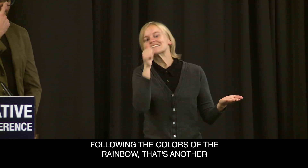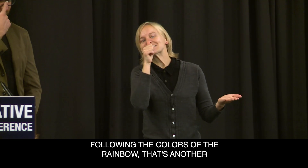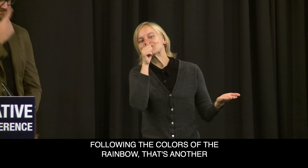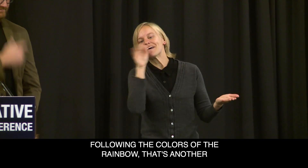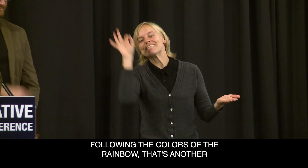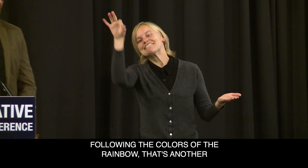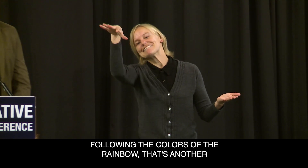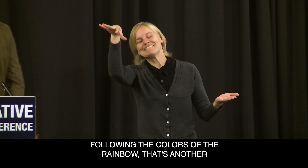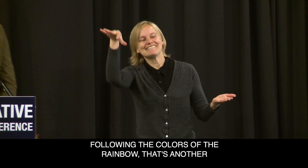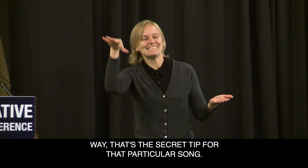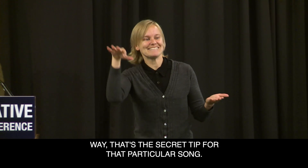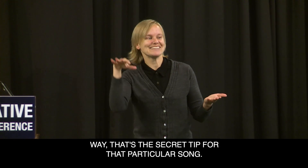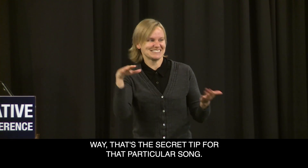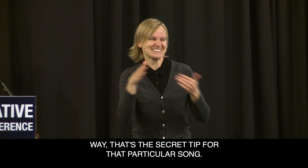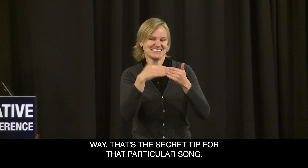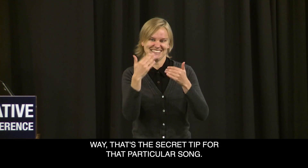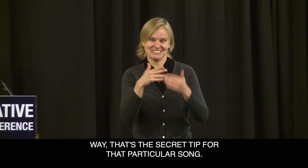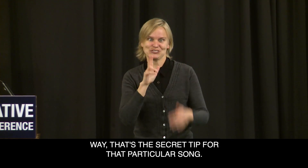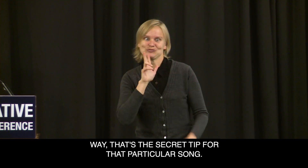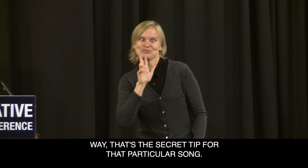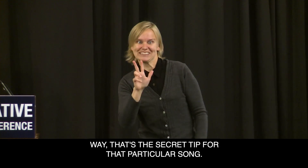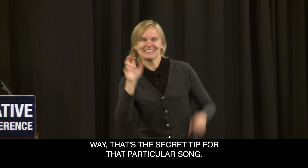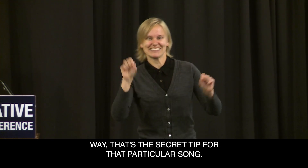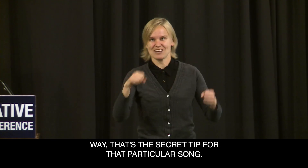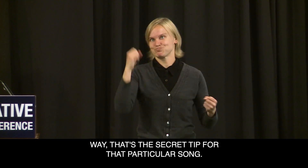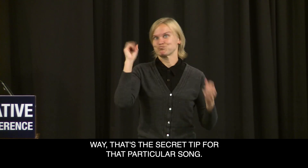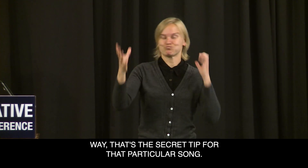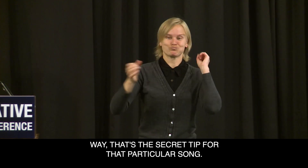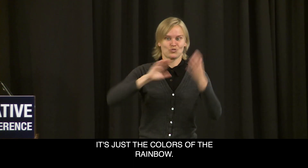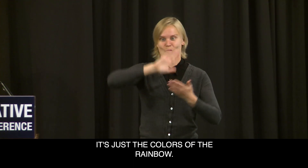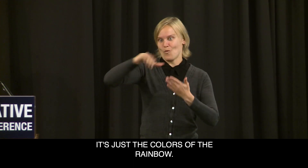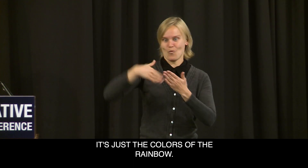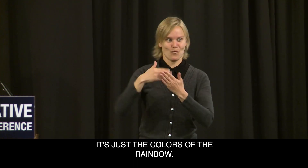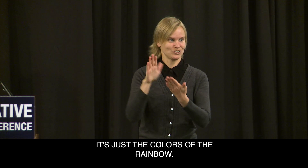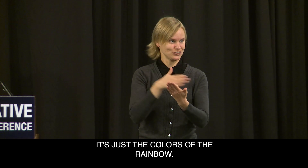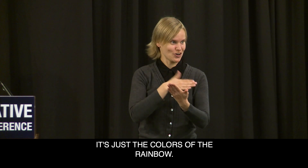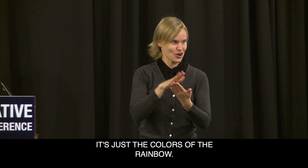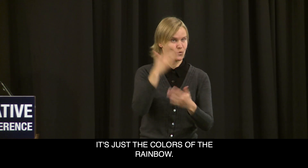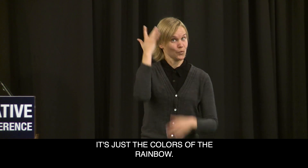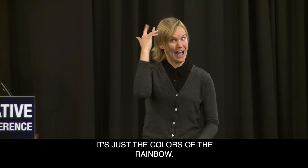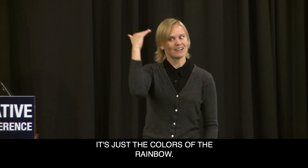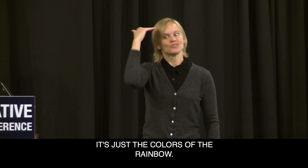of the rainbow. That's another way. That's the secret tip for that particular song. It's just the colors of the rainbow.